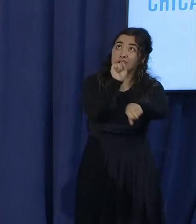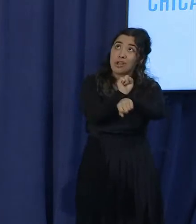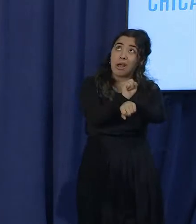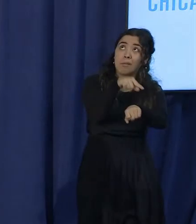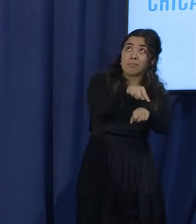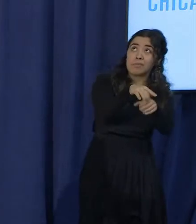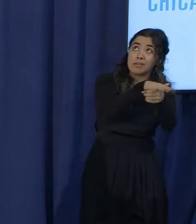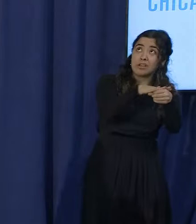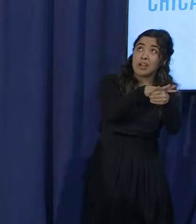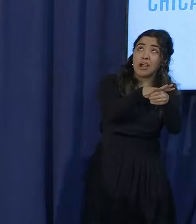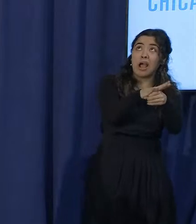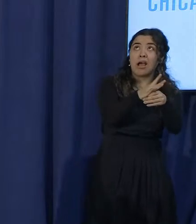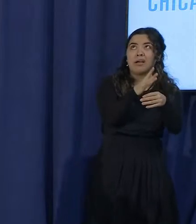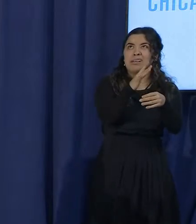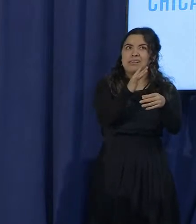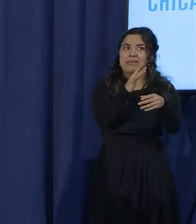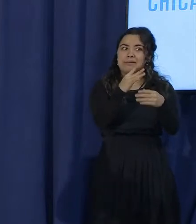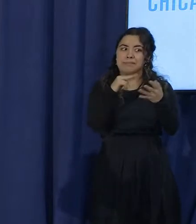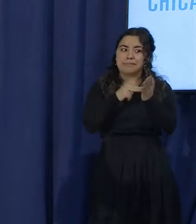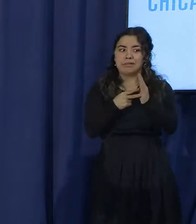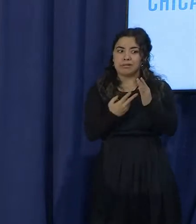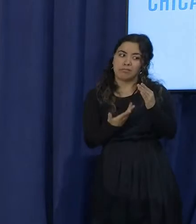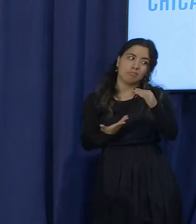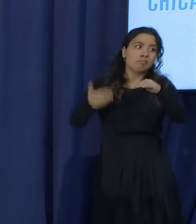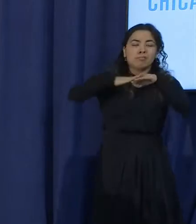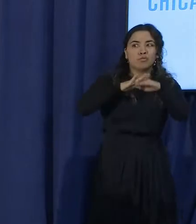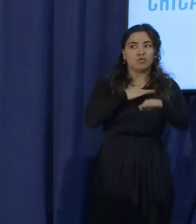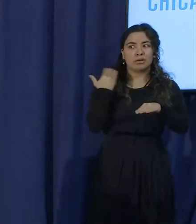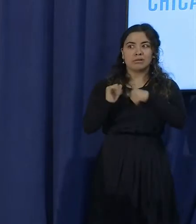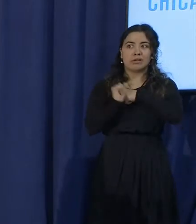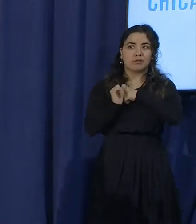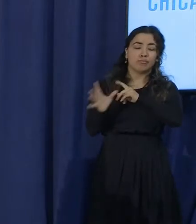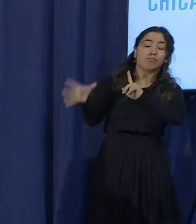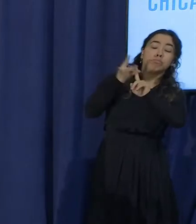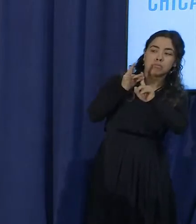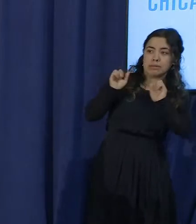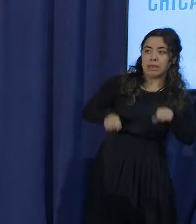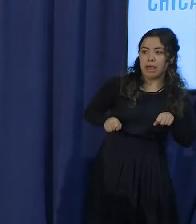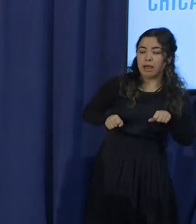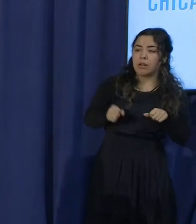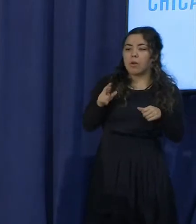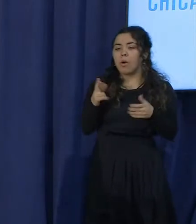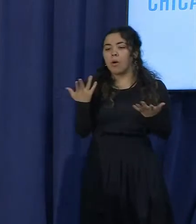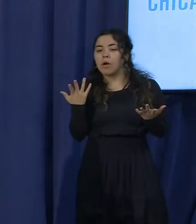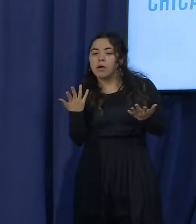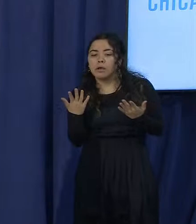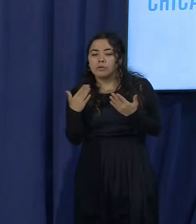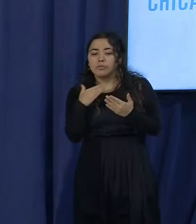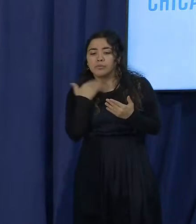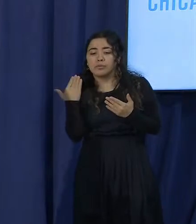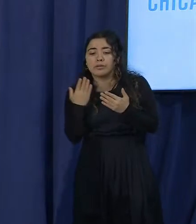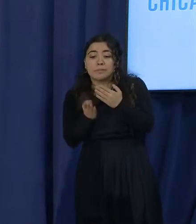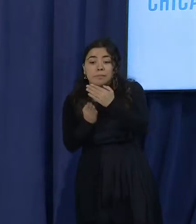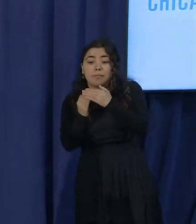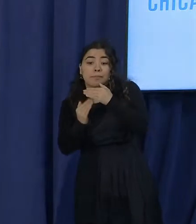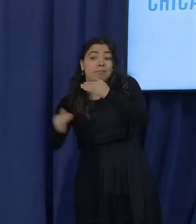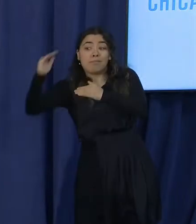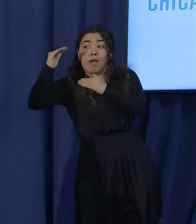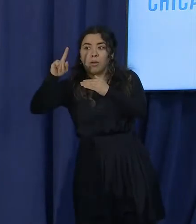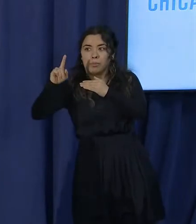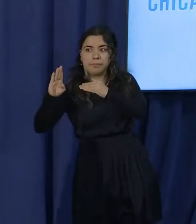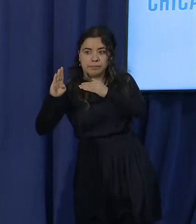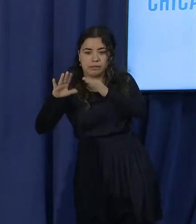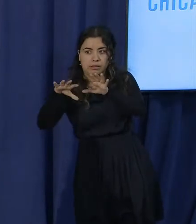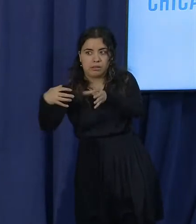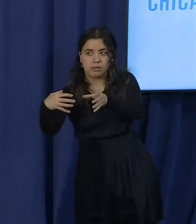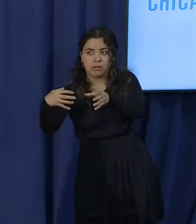here, or a risk factor that may go beyond the typical 1B accessibility. We are very open to that. Our